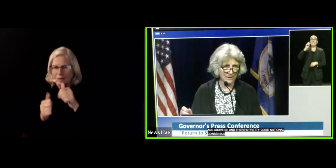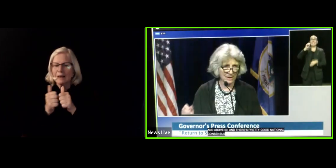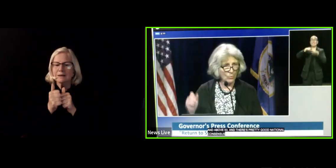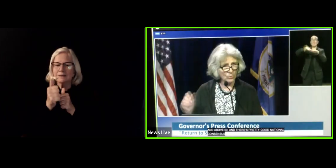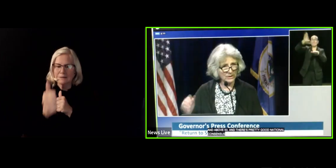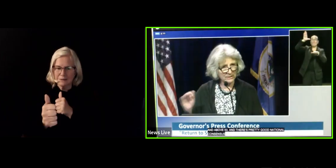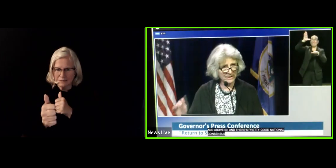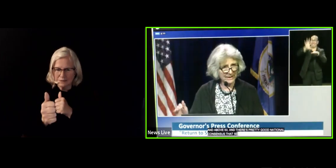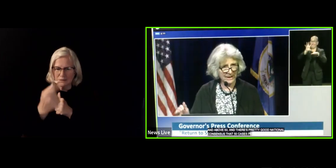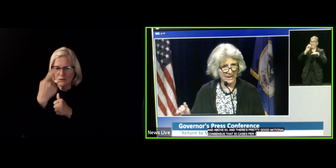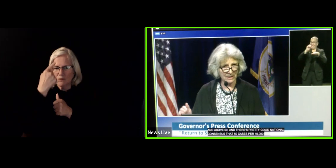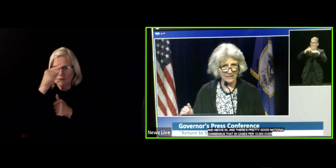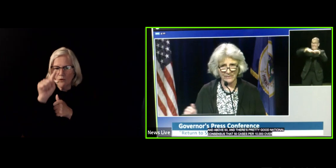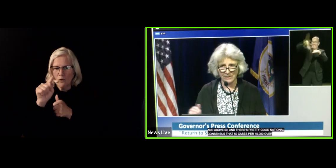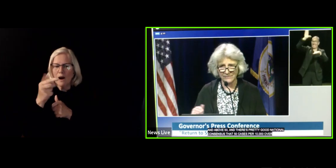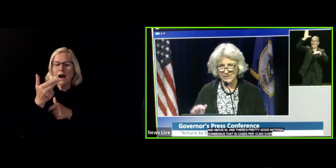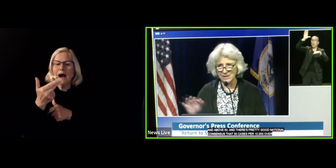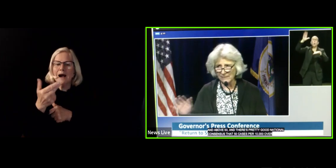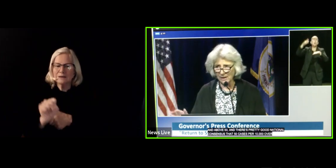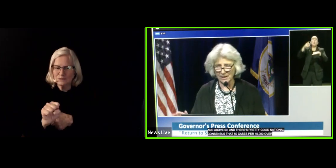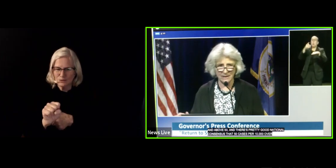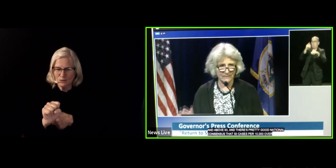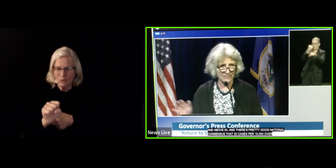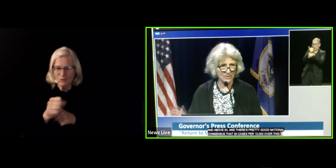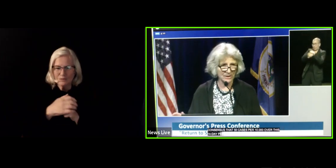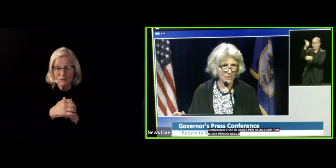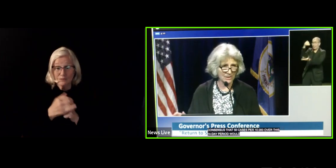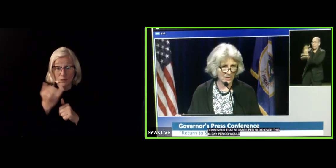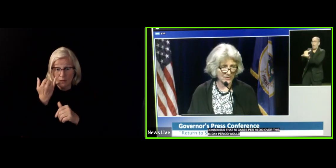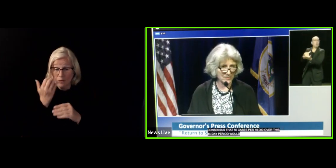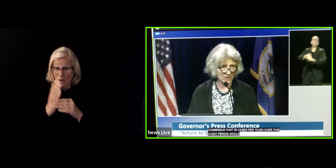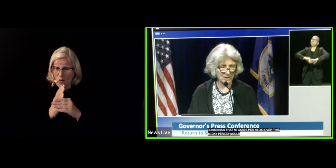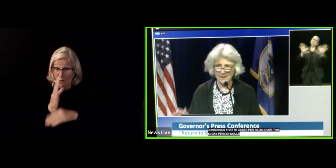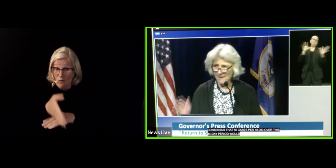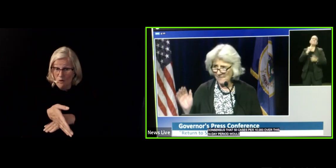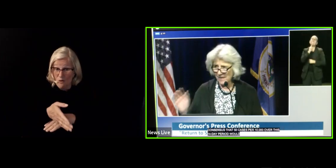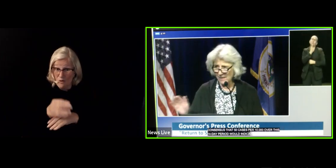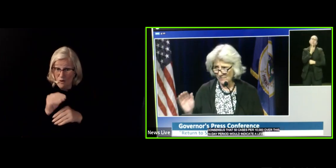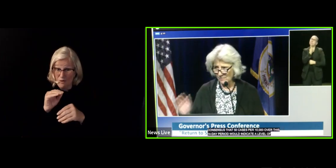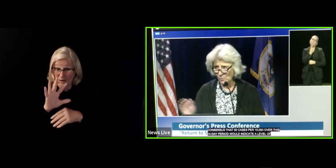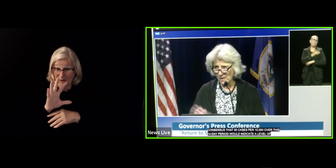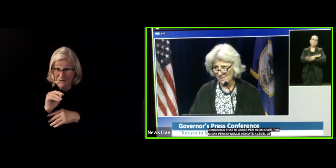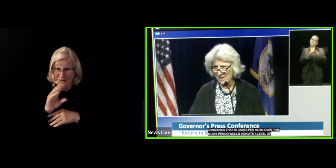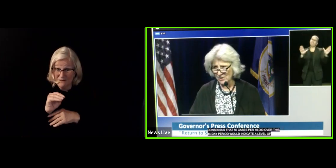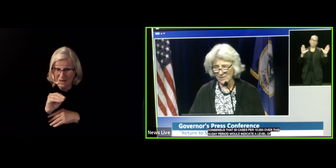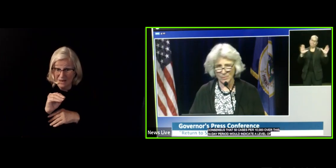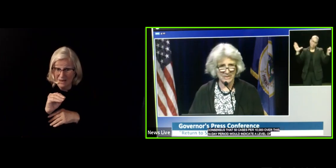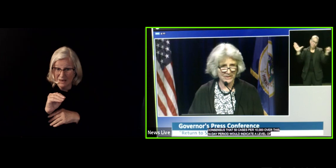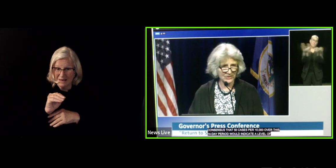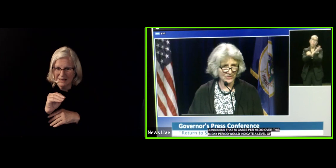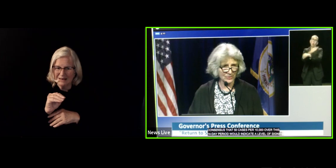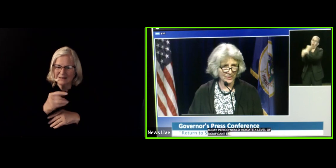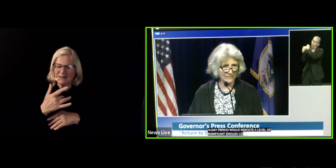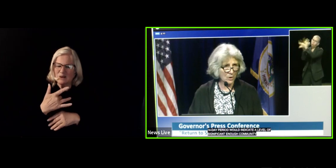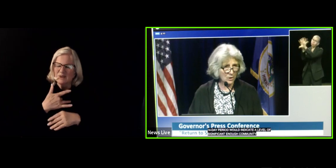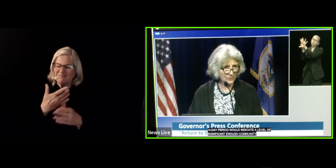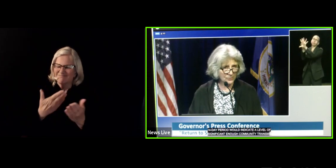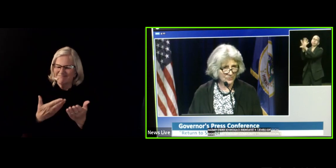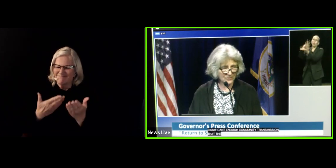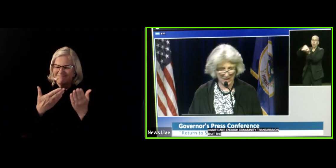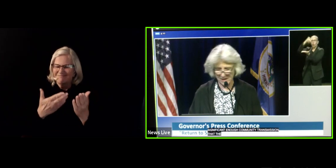period would indicate a level of significant enough community-wide transmission that the recommendation there would be distance learning for